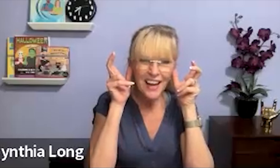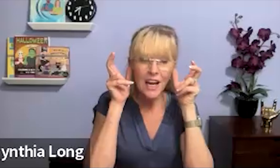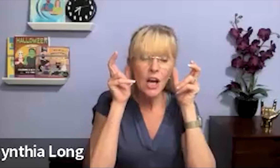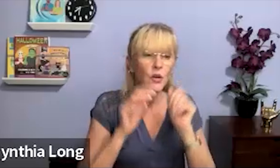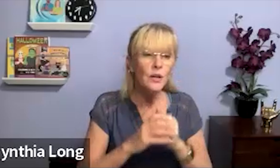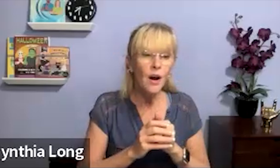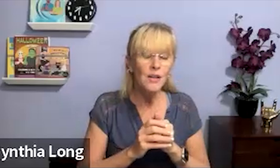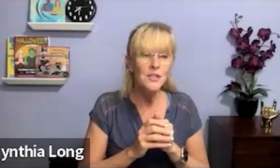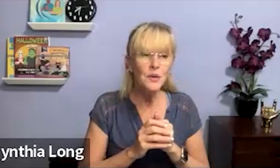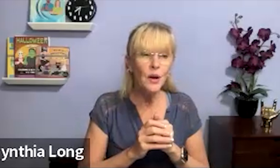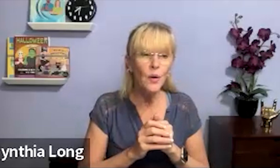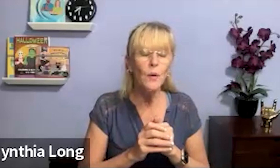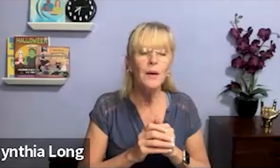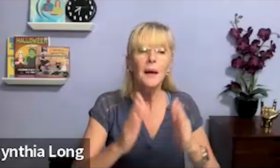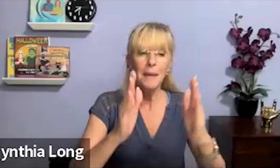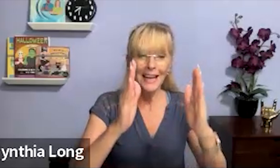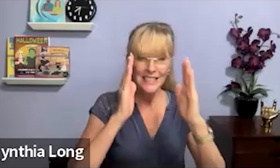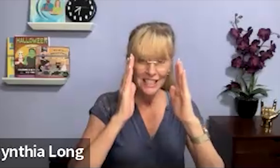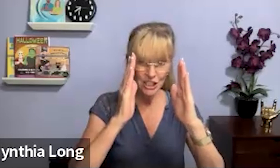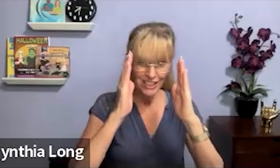Okay, you could also go pay attention.